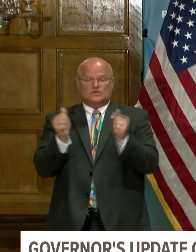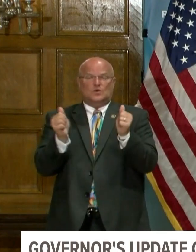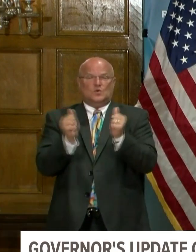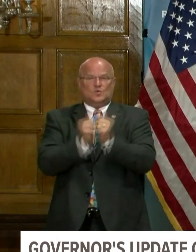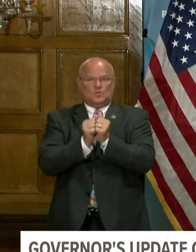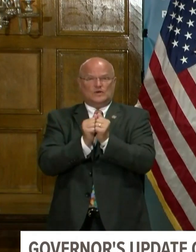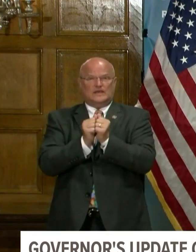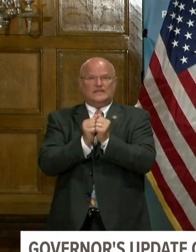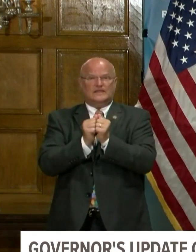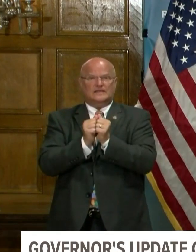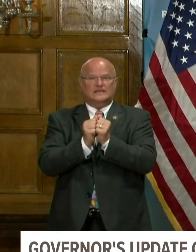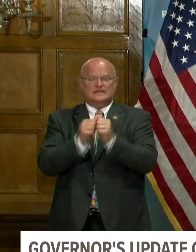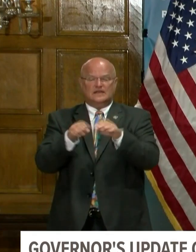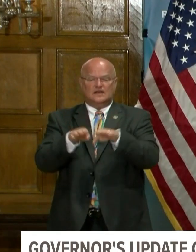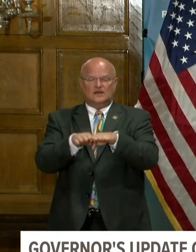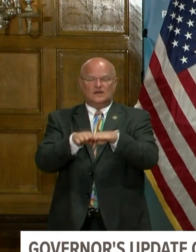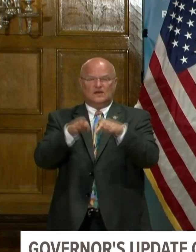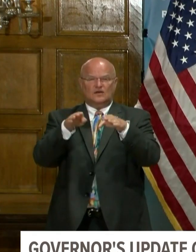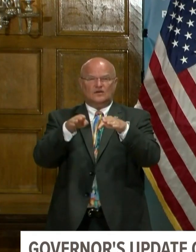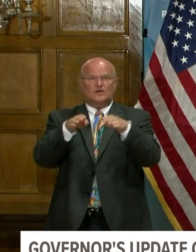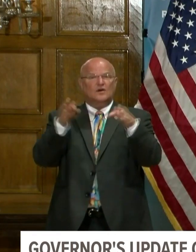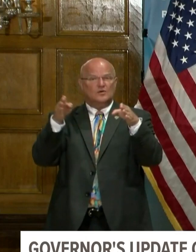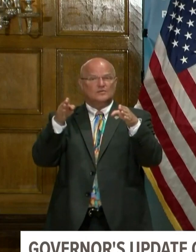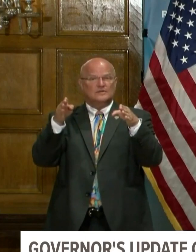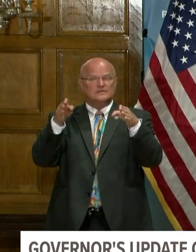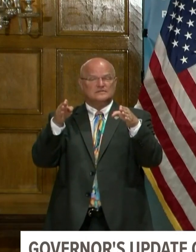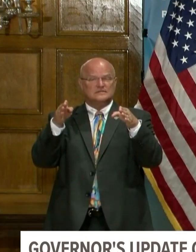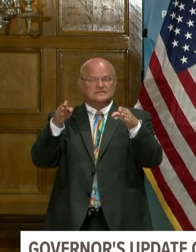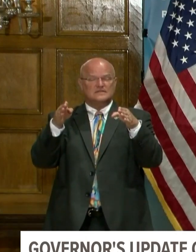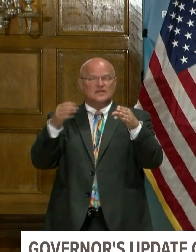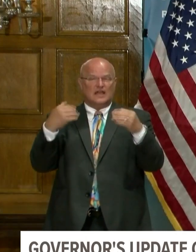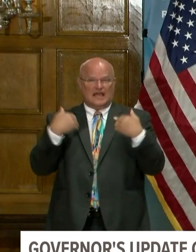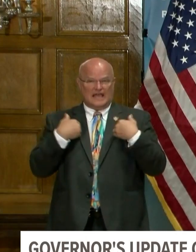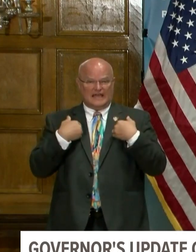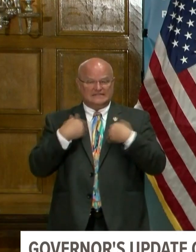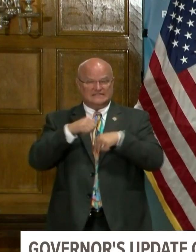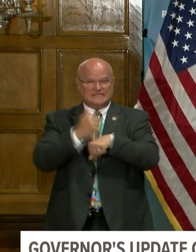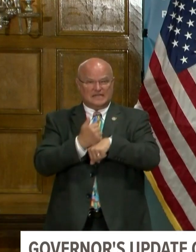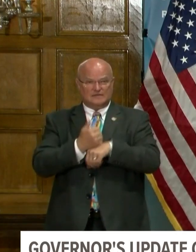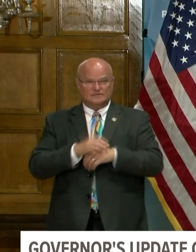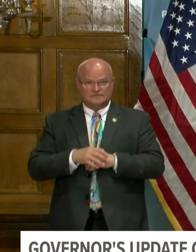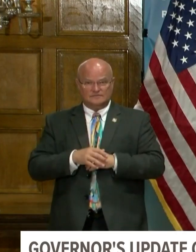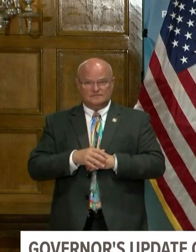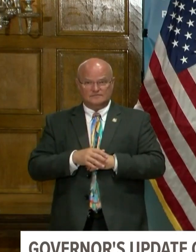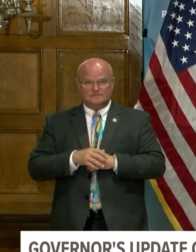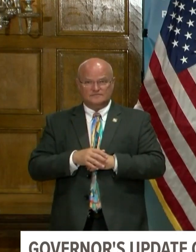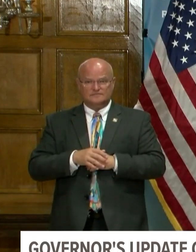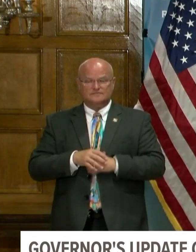the limit, raising the restrictions that we've had in place.